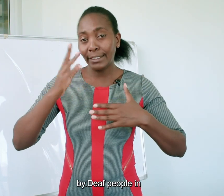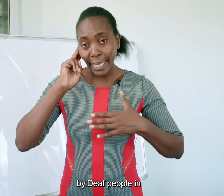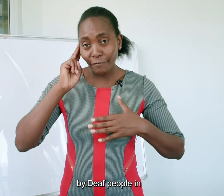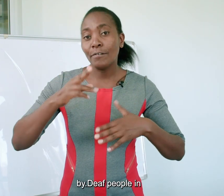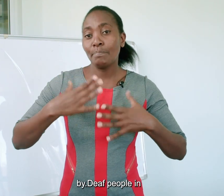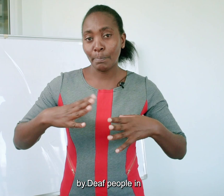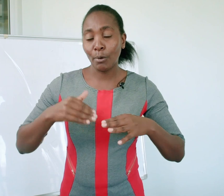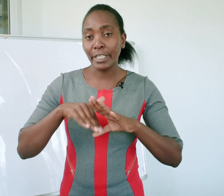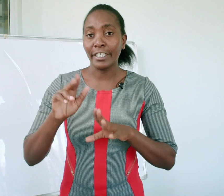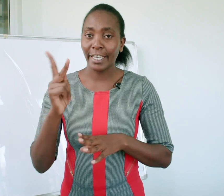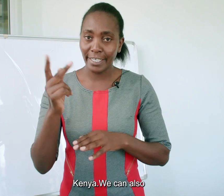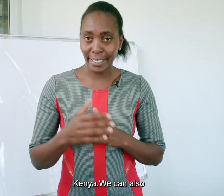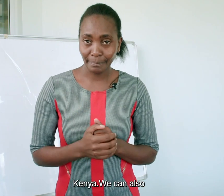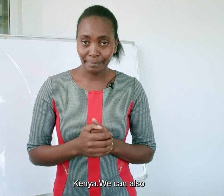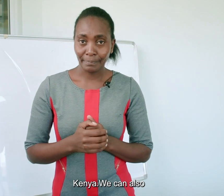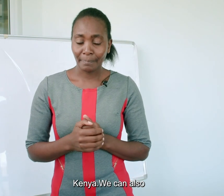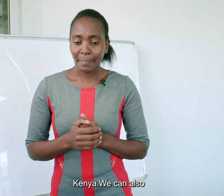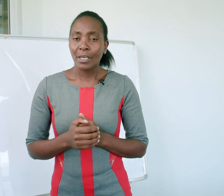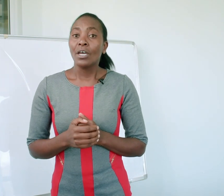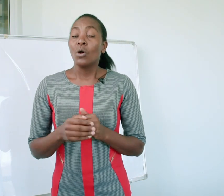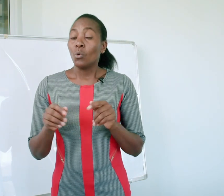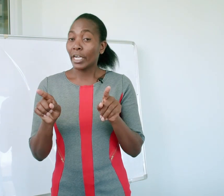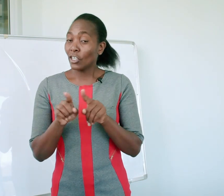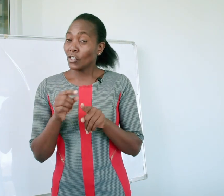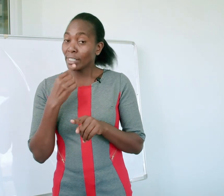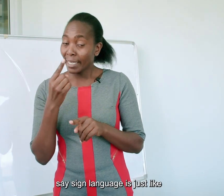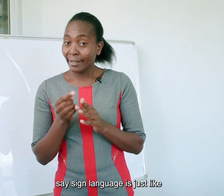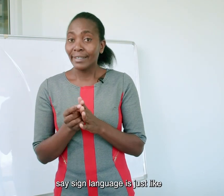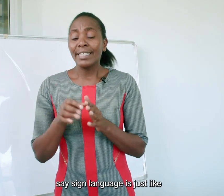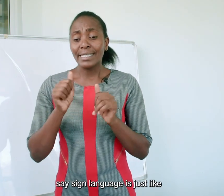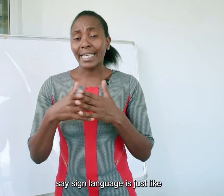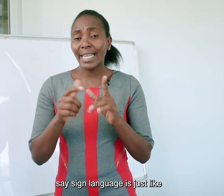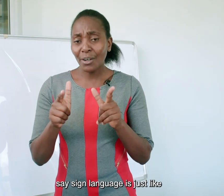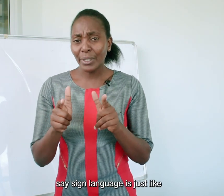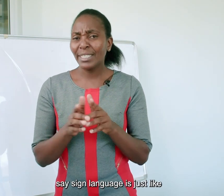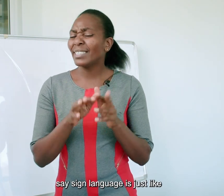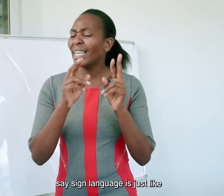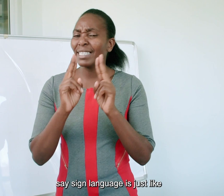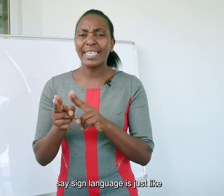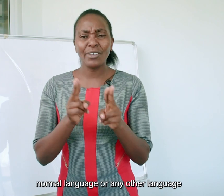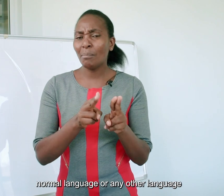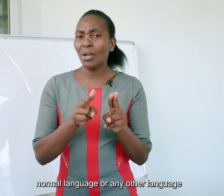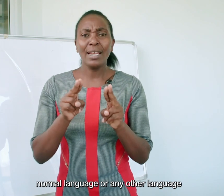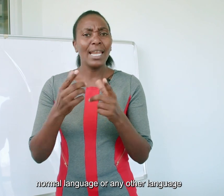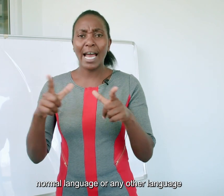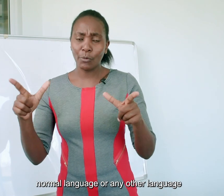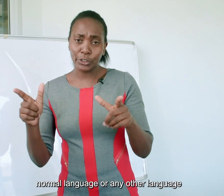deaf people in Kenya. We can also say sign language is just like normal language